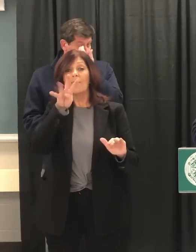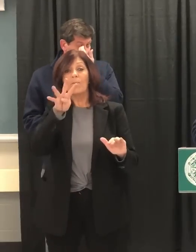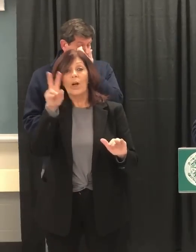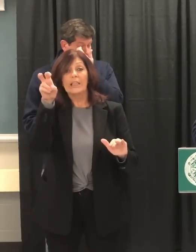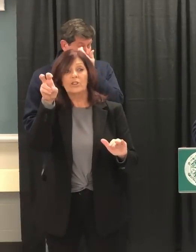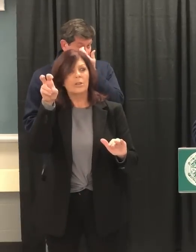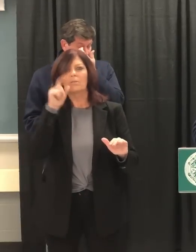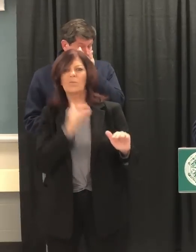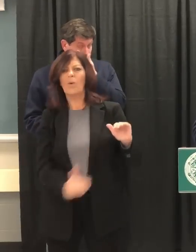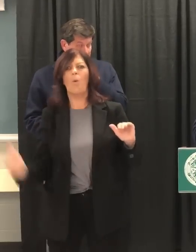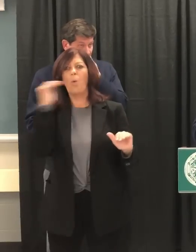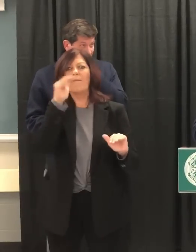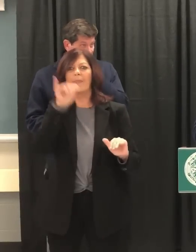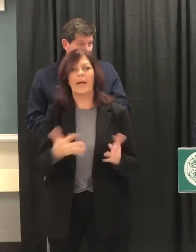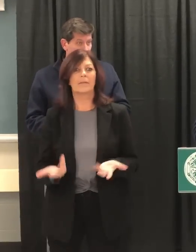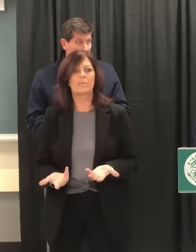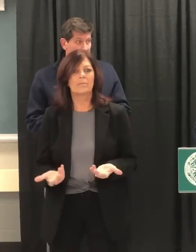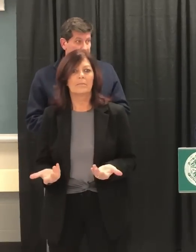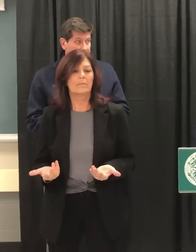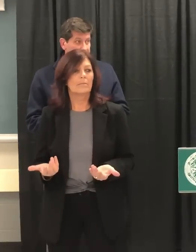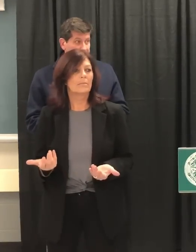far surpassed that. So